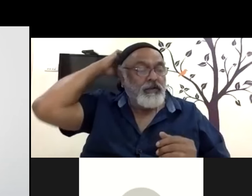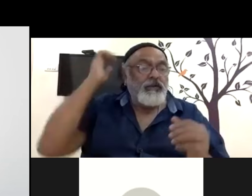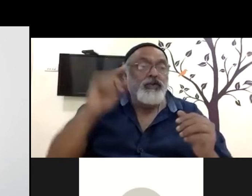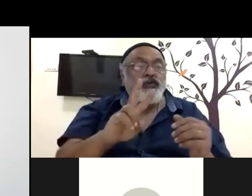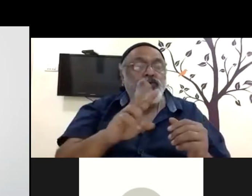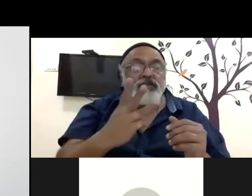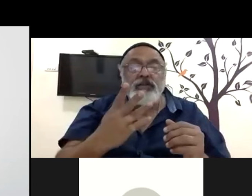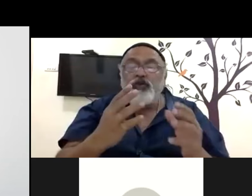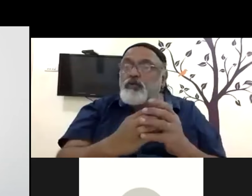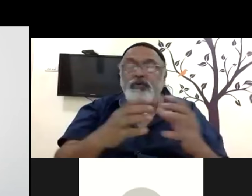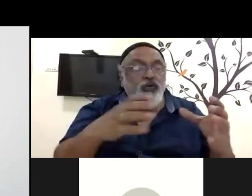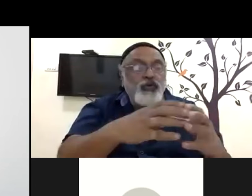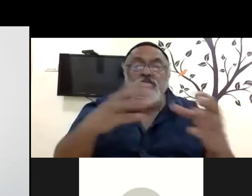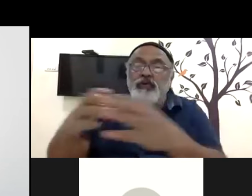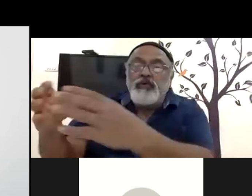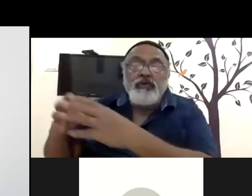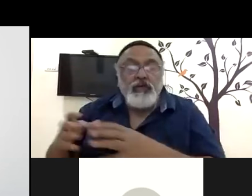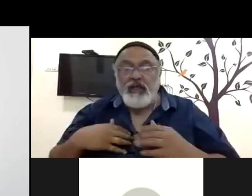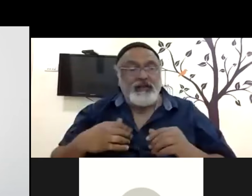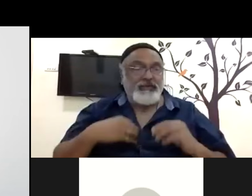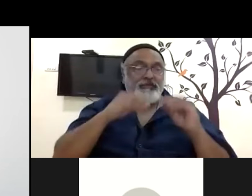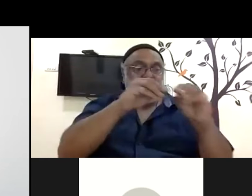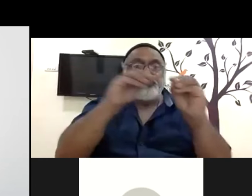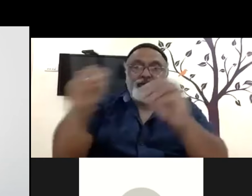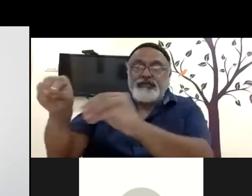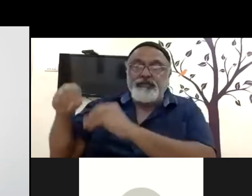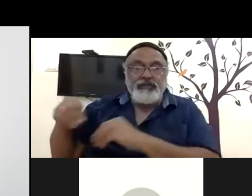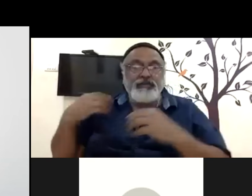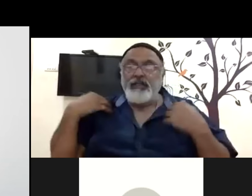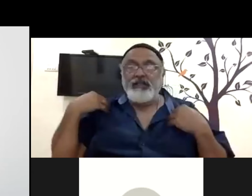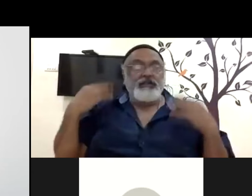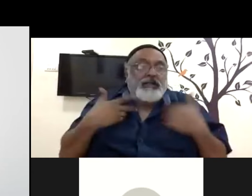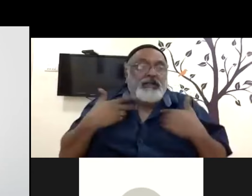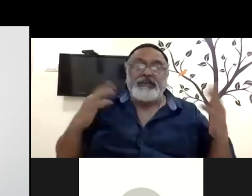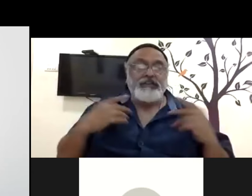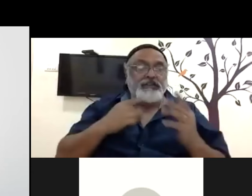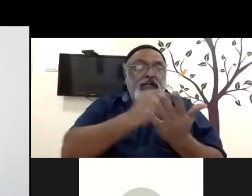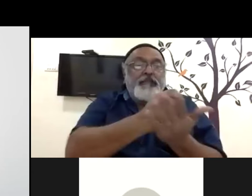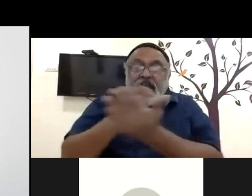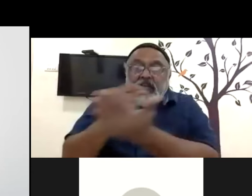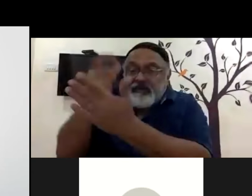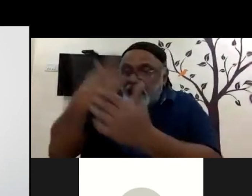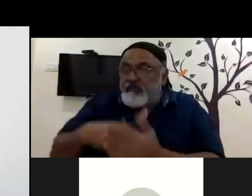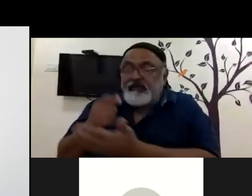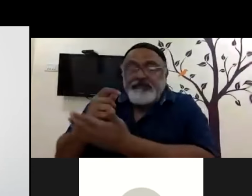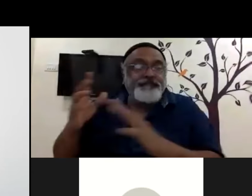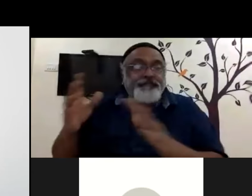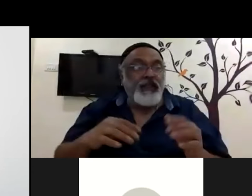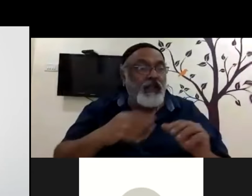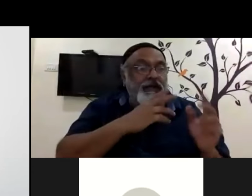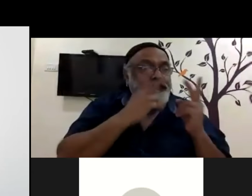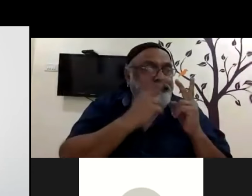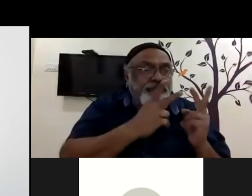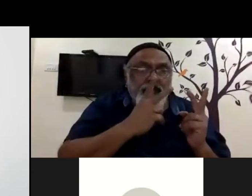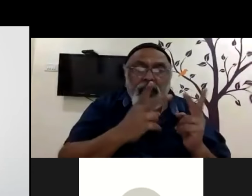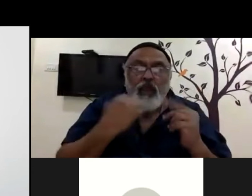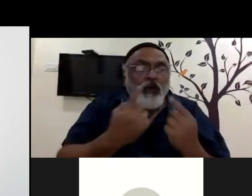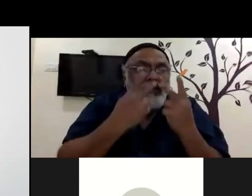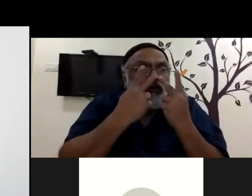not assigned the therapy, but these two different therapies were there being given out to the patients, and I